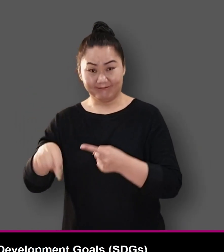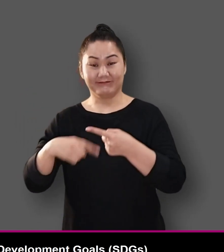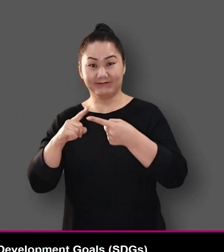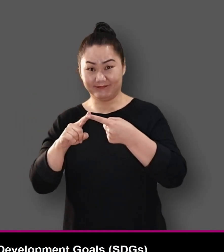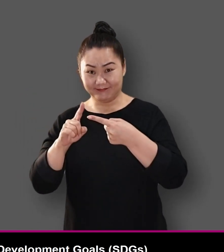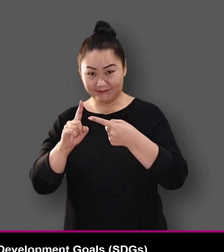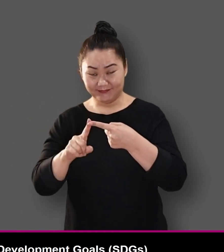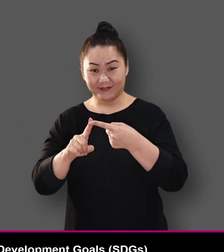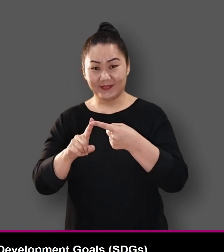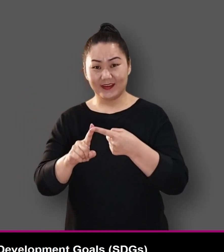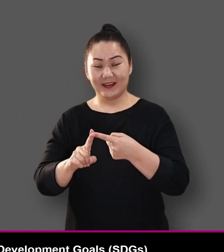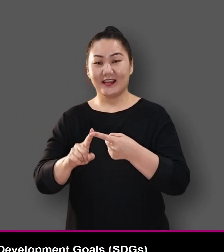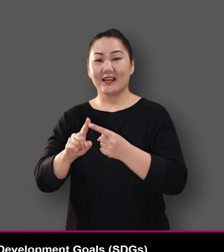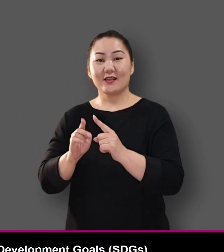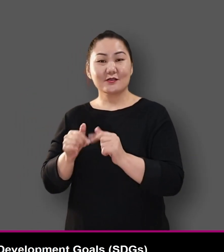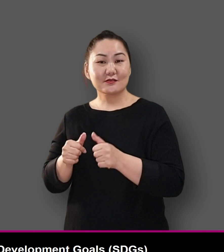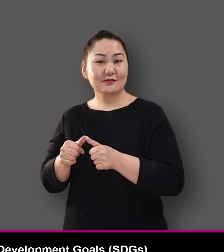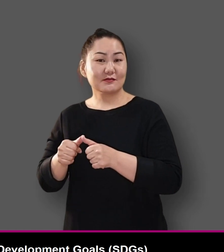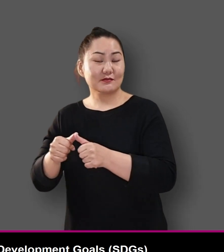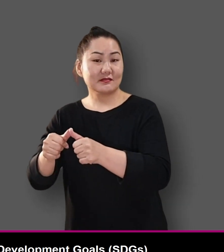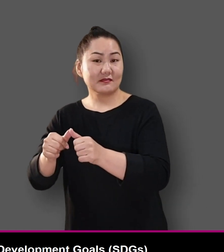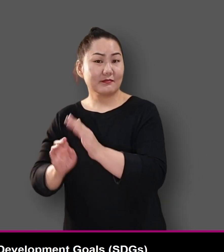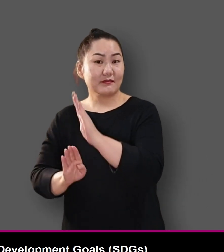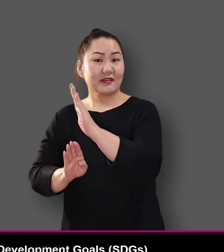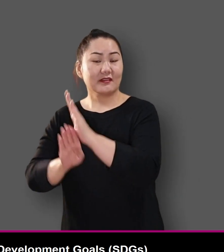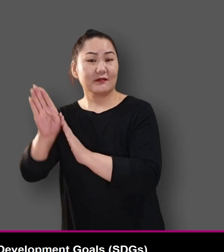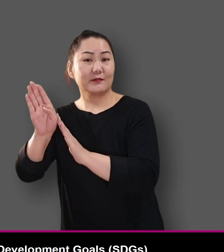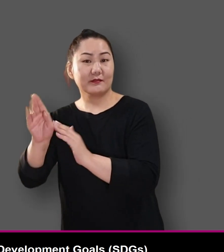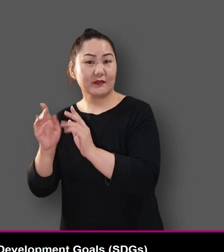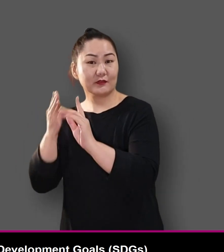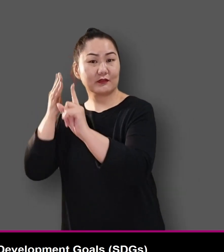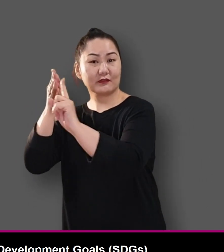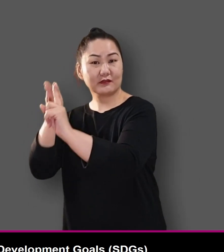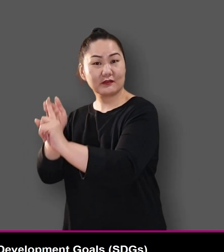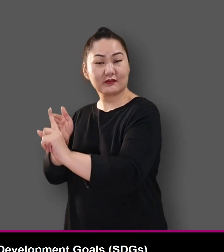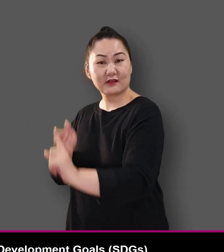with the Sustainable Development Goals, SDGs,